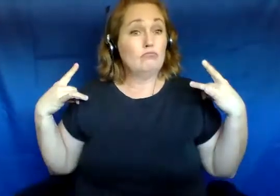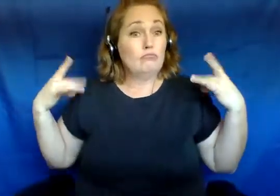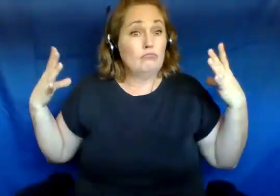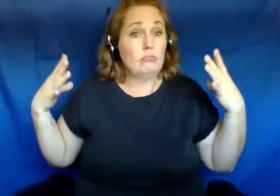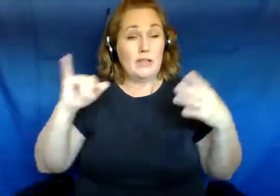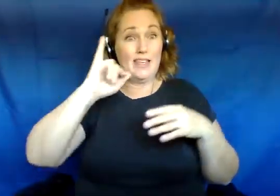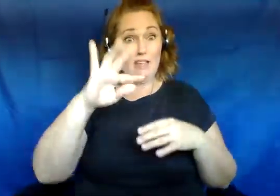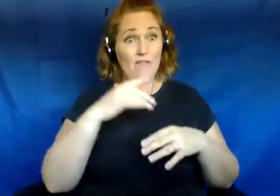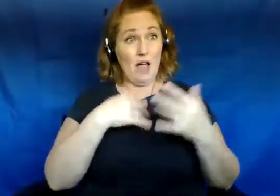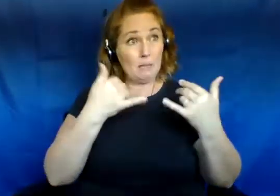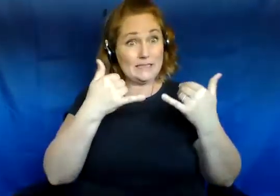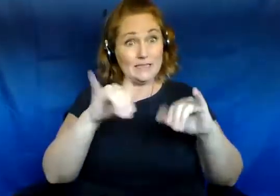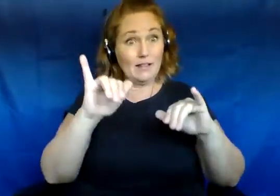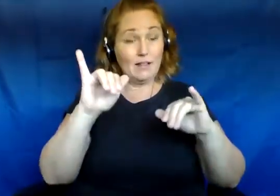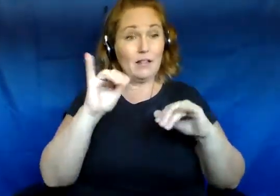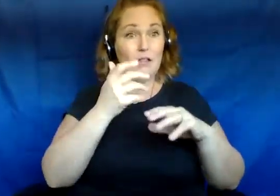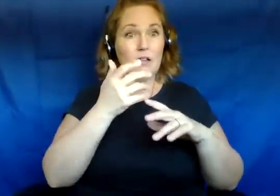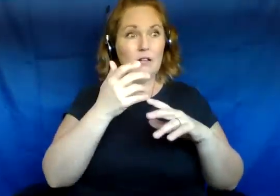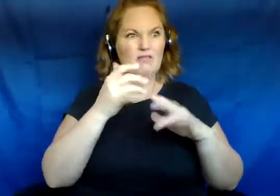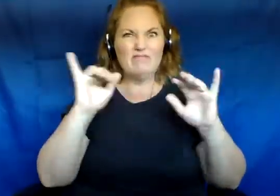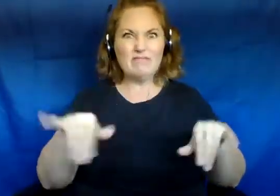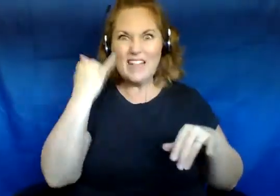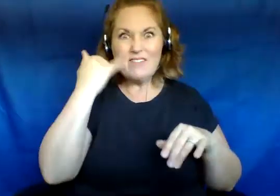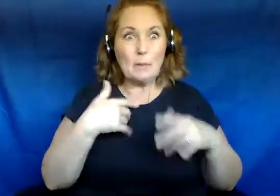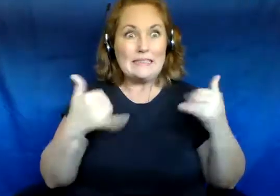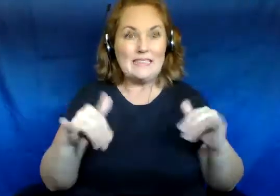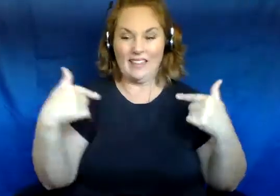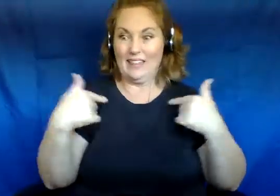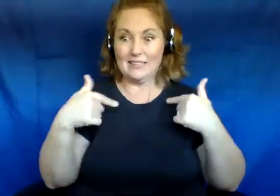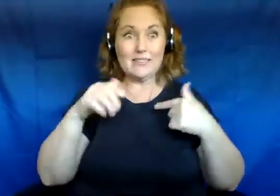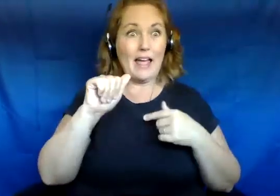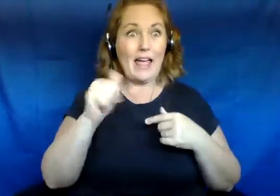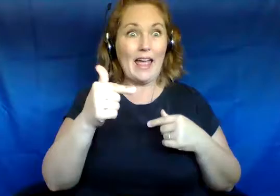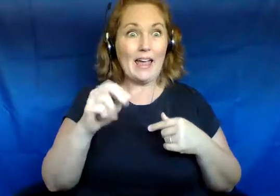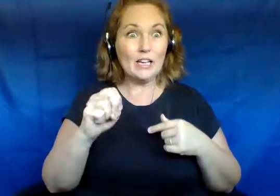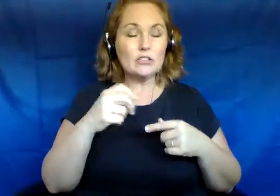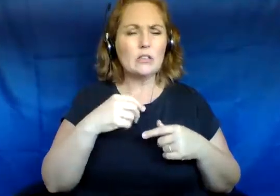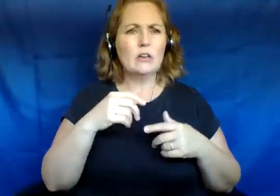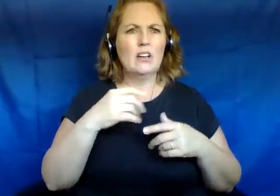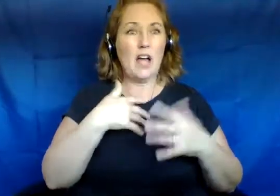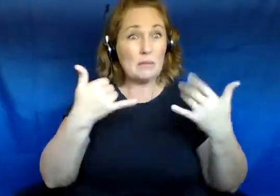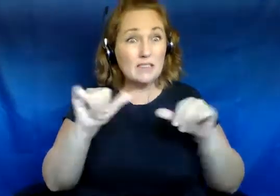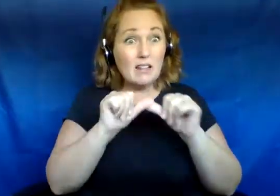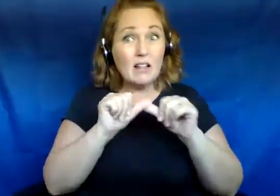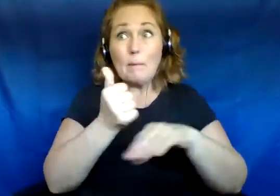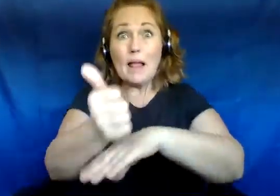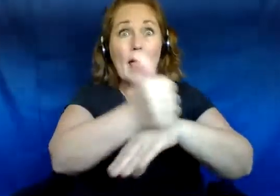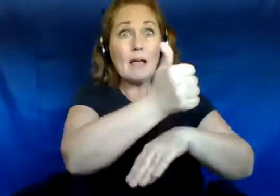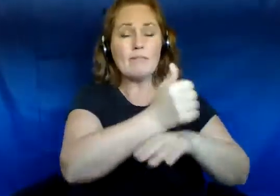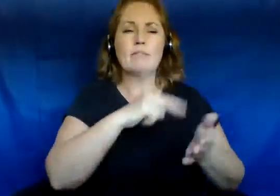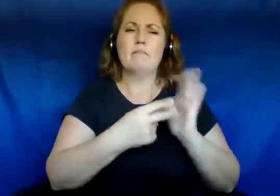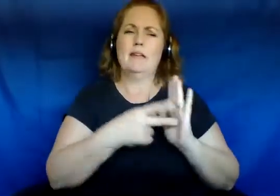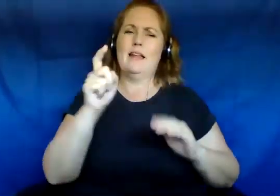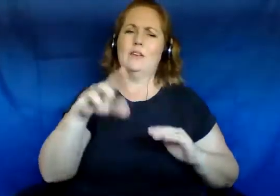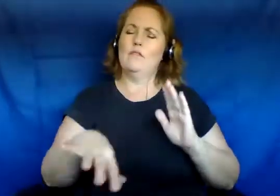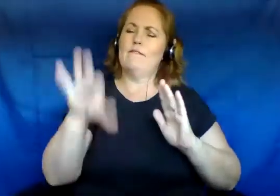and I am this old, I need to start finding a solution for